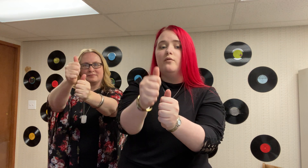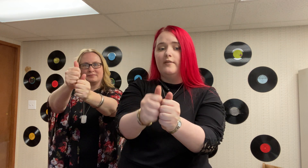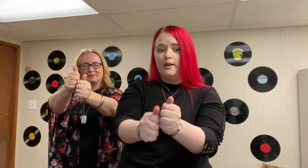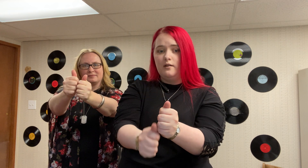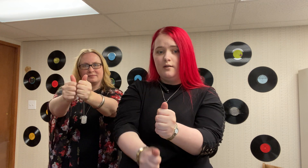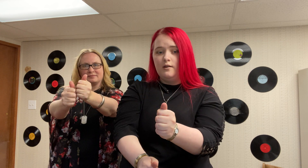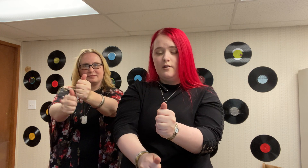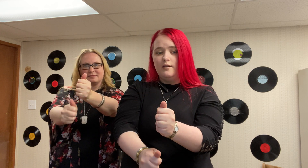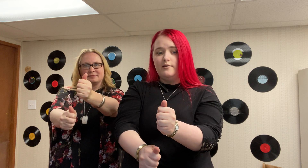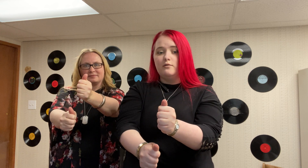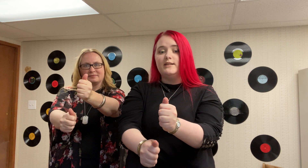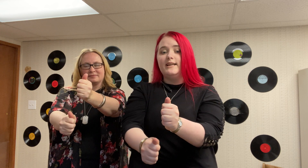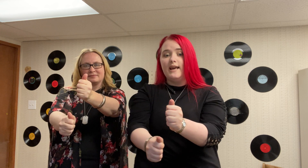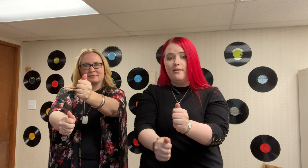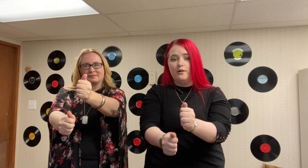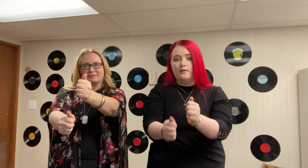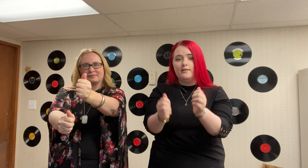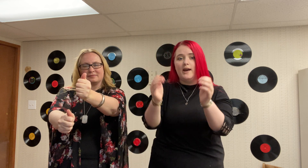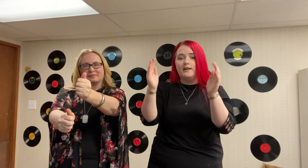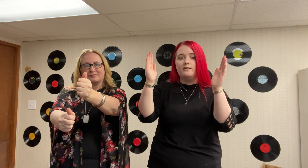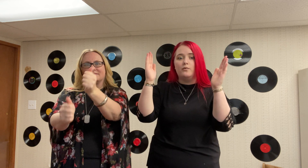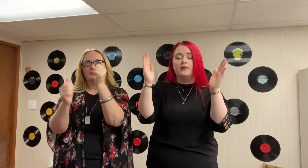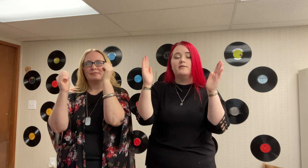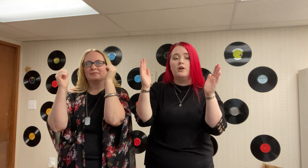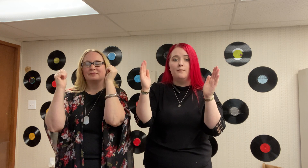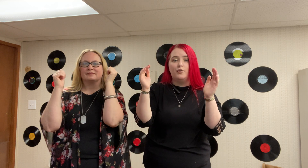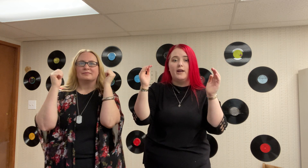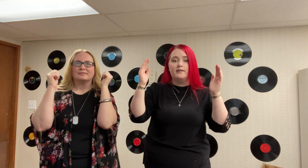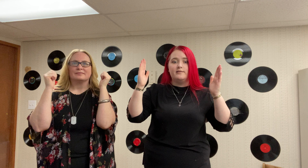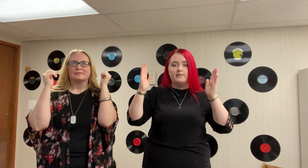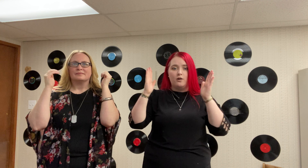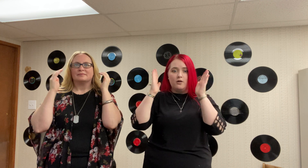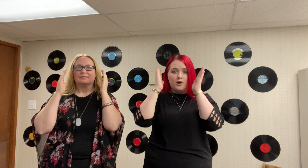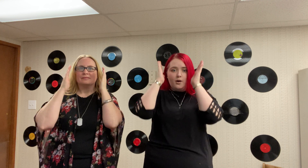moving. So together, that is, we're gonna start on brightest. So